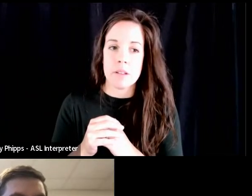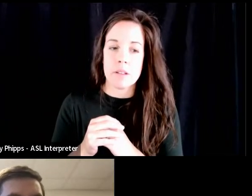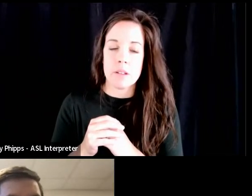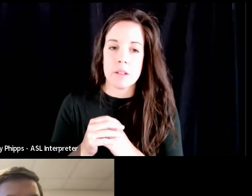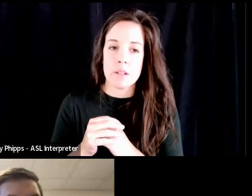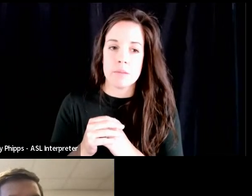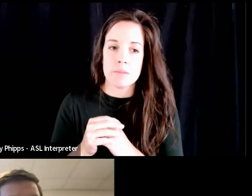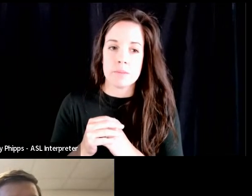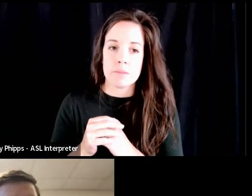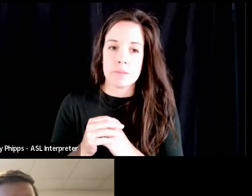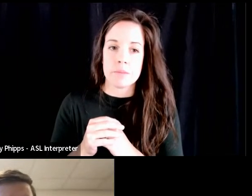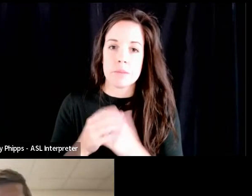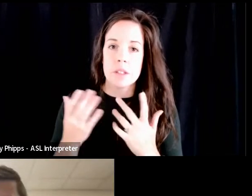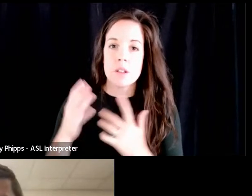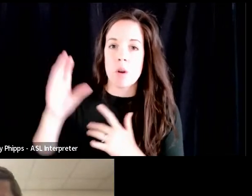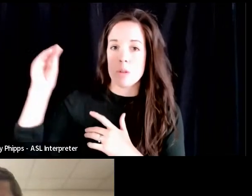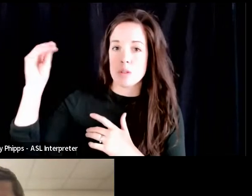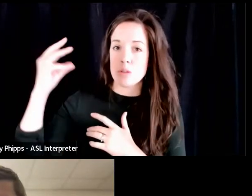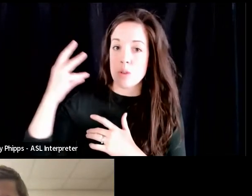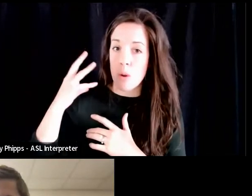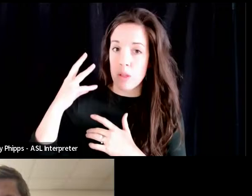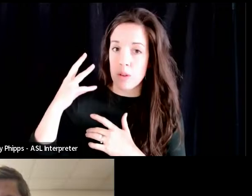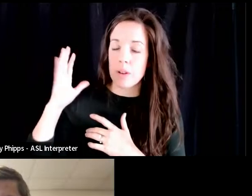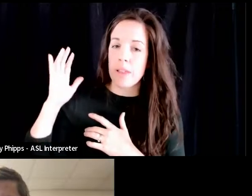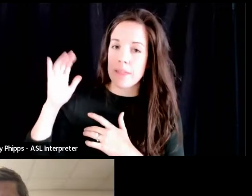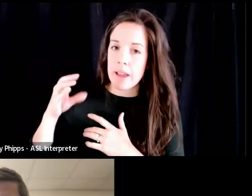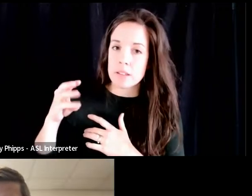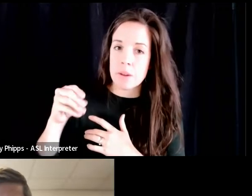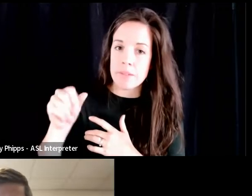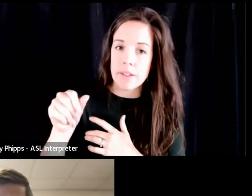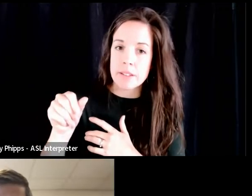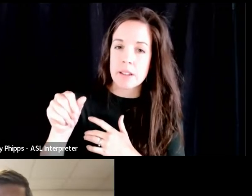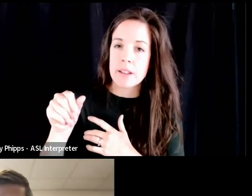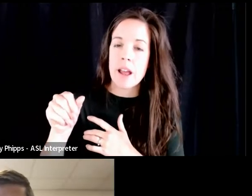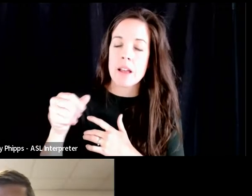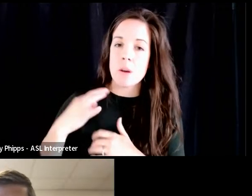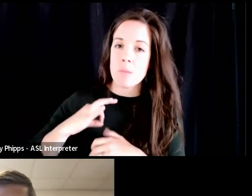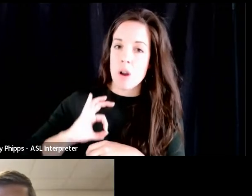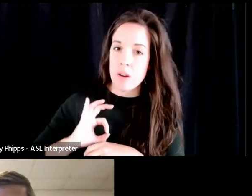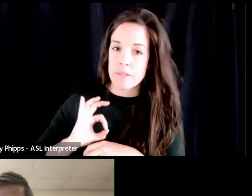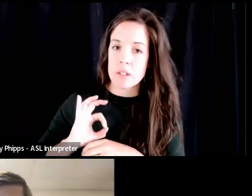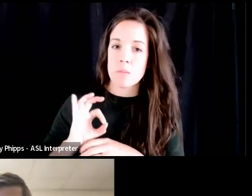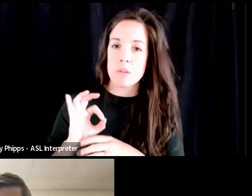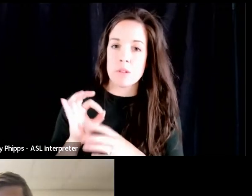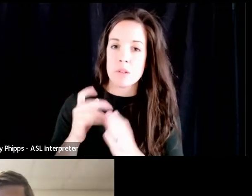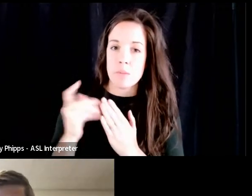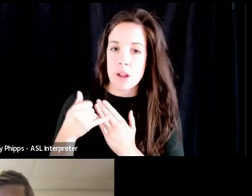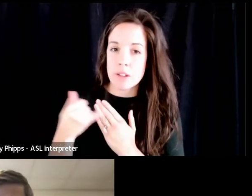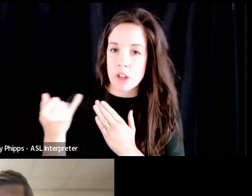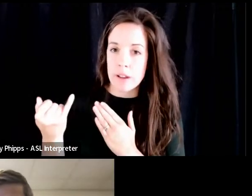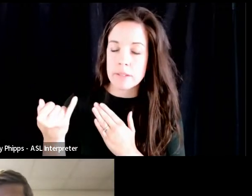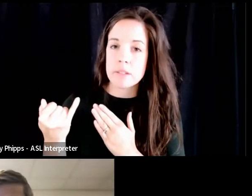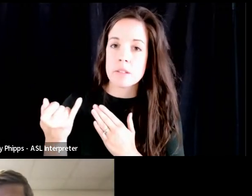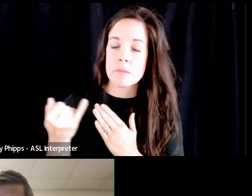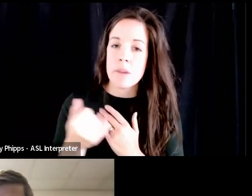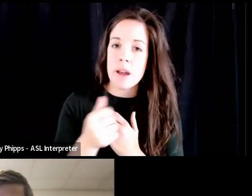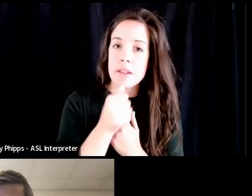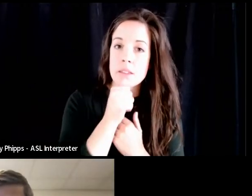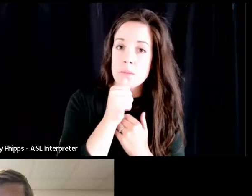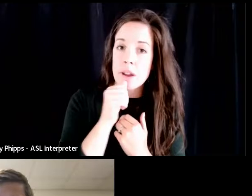So that the solar is being funded as a profitable project by the private sector.